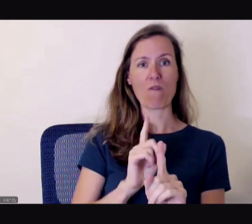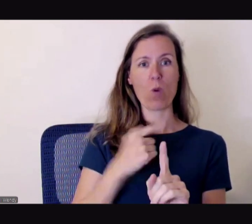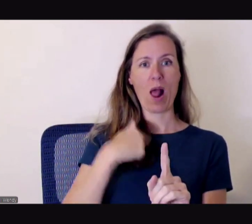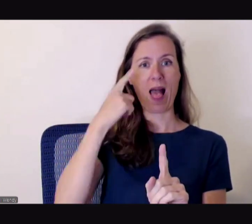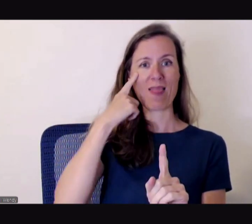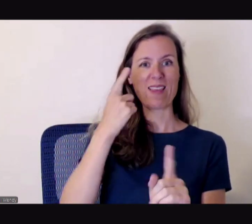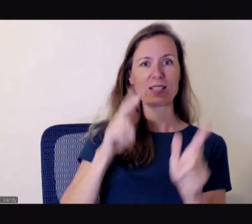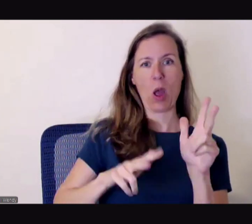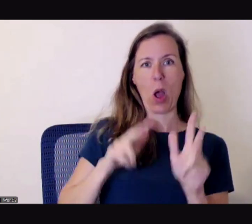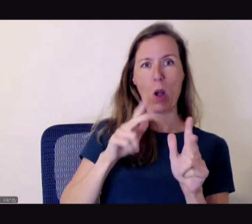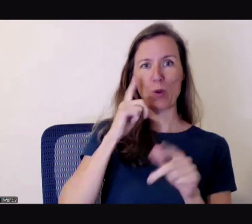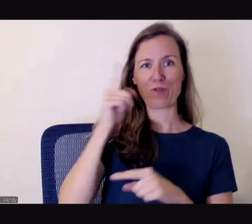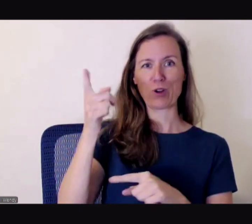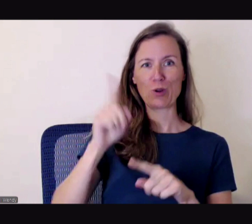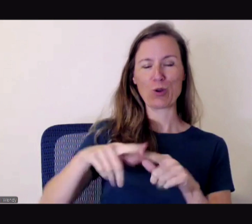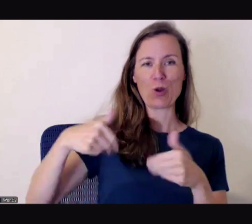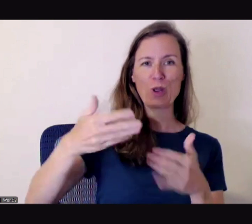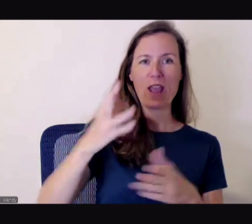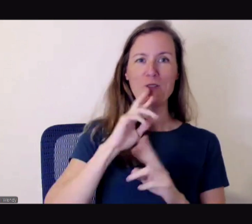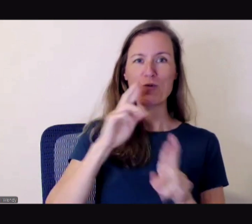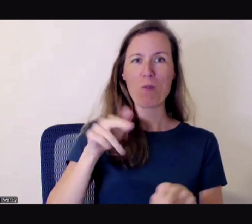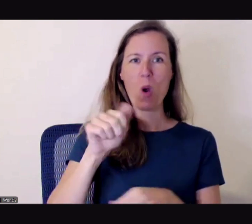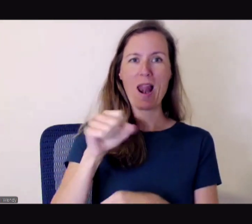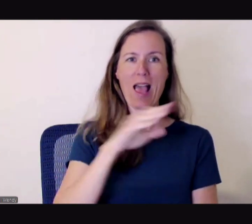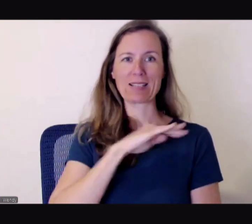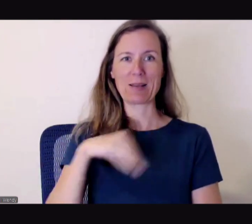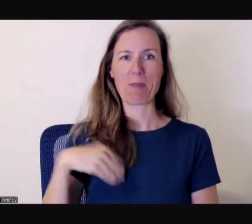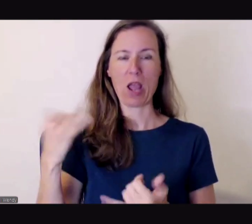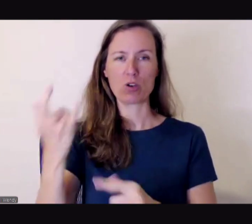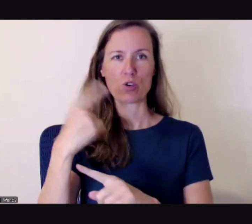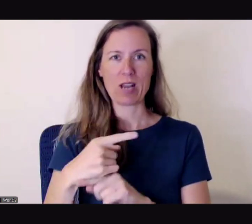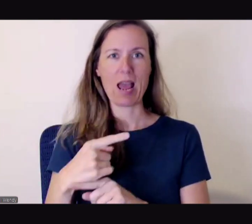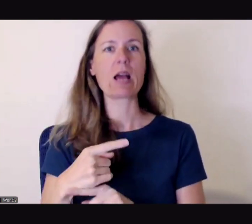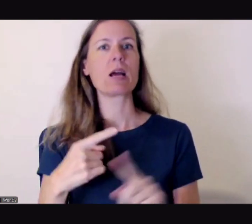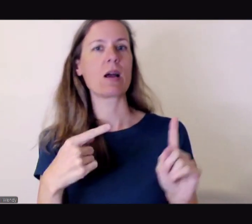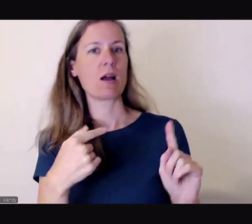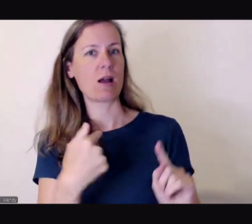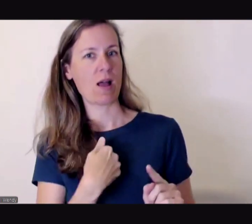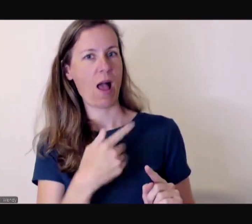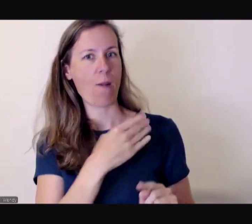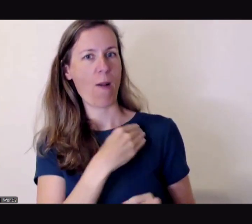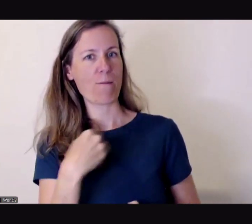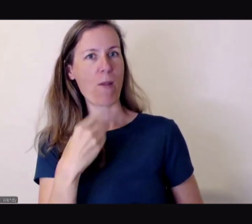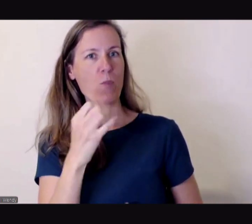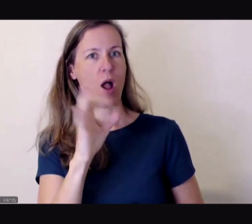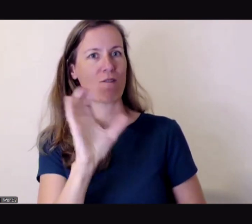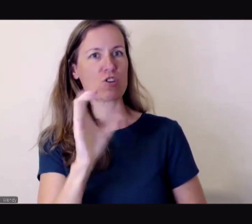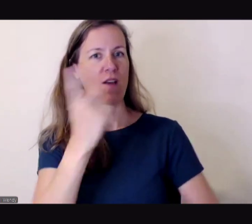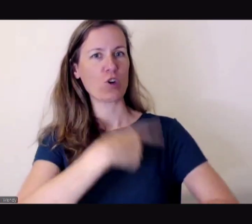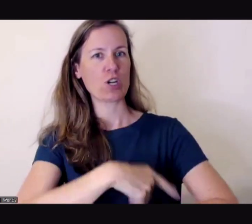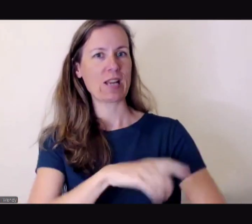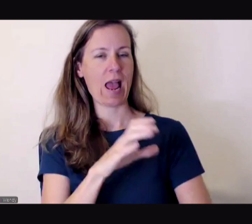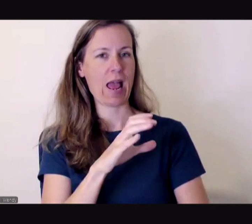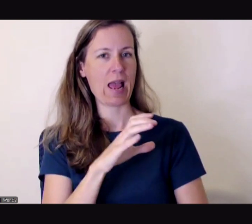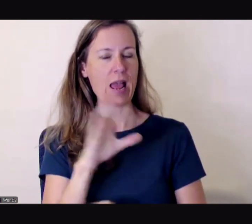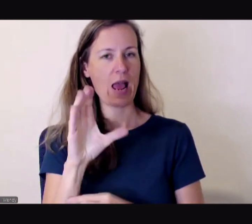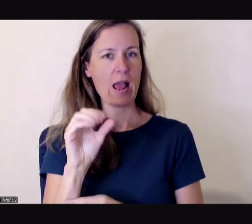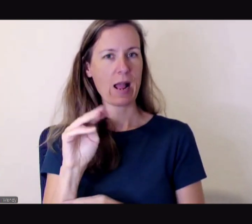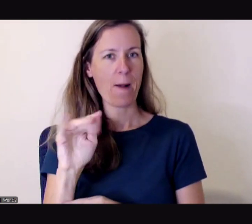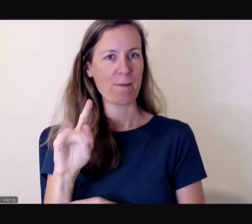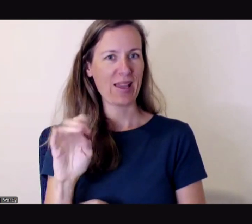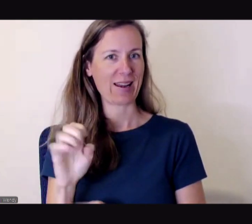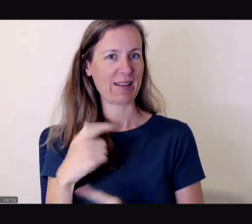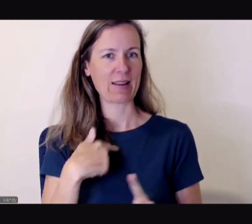as mayor today. So I am a member of the Cheverly Day Committee. I don't often step up here, but I just wanted to make sure